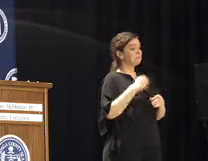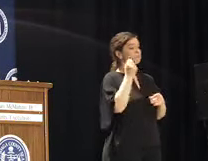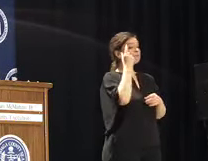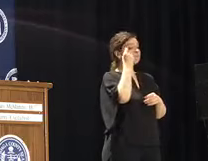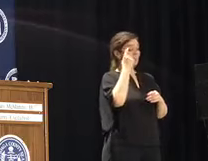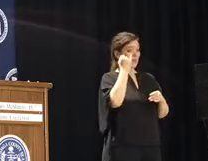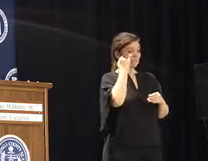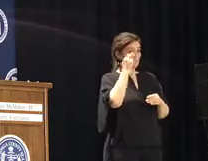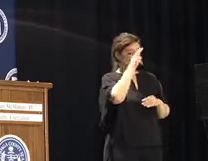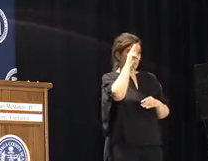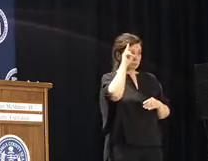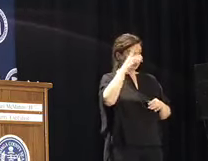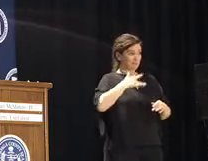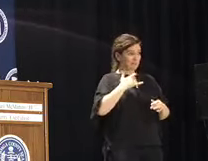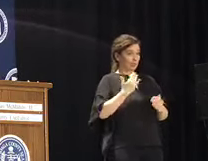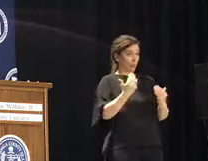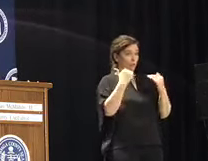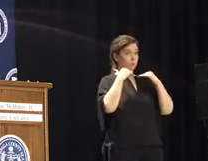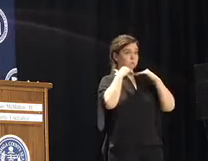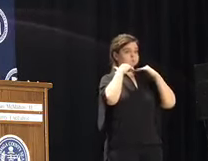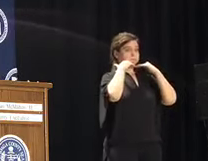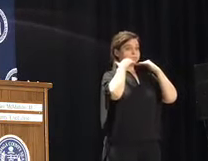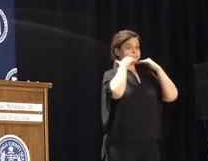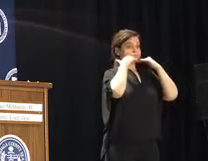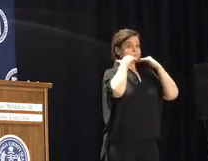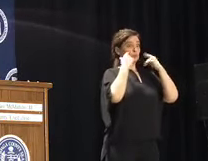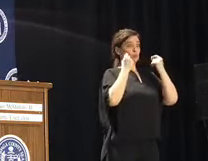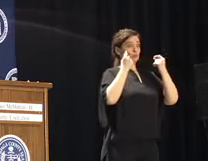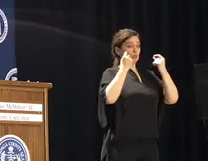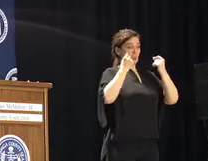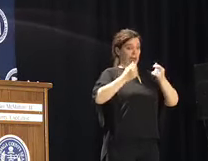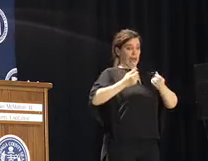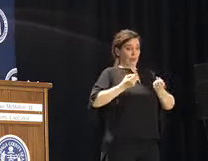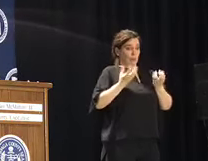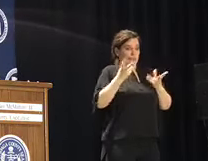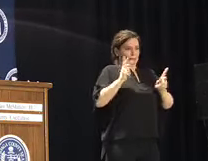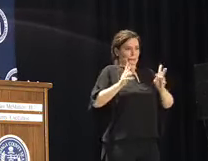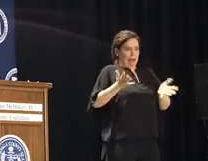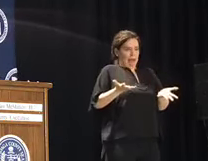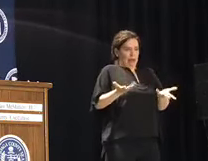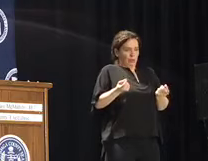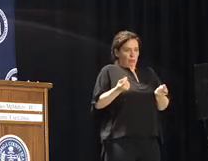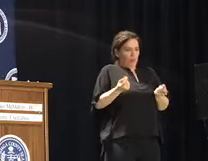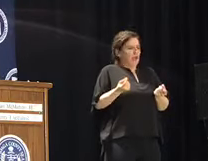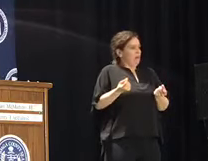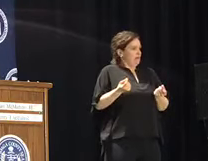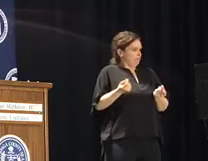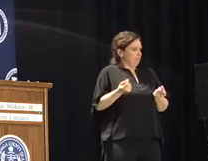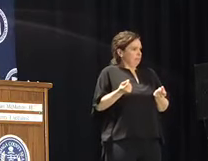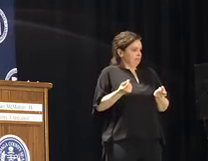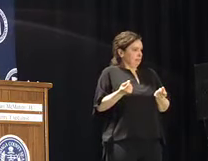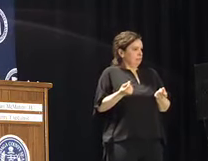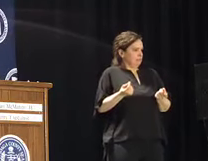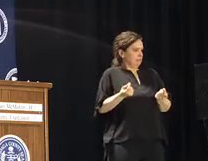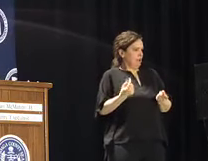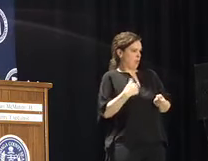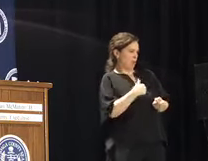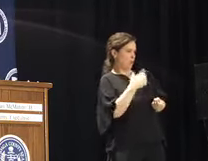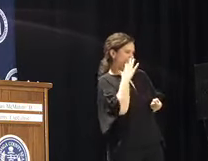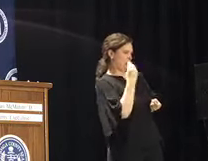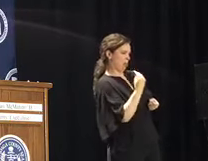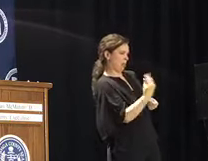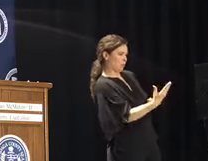recommendation. Our hospital infrastructure is the same it was yesterday as the day before. We're in good shape. We have plenty